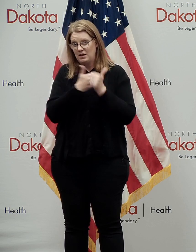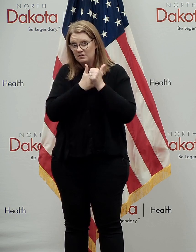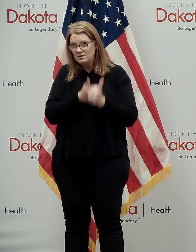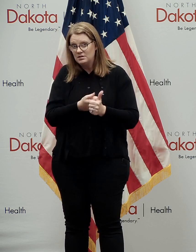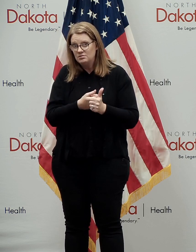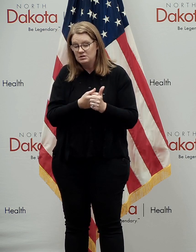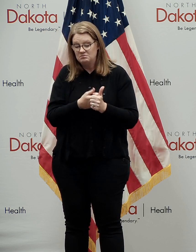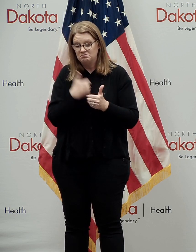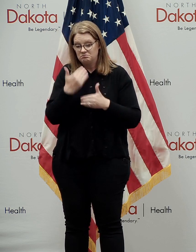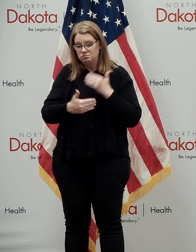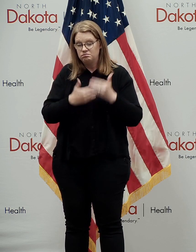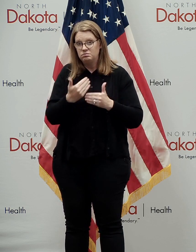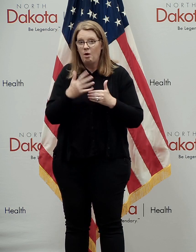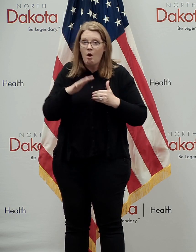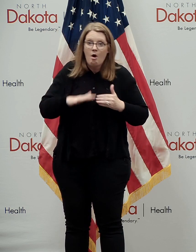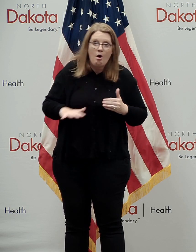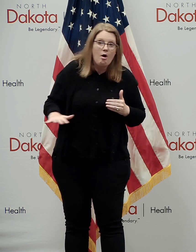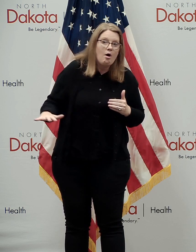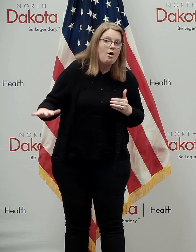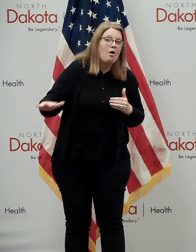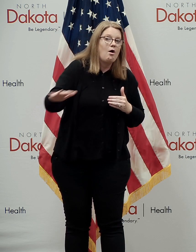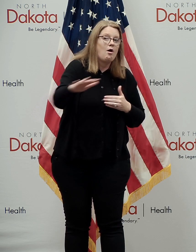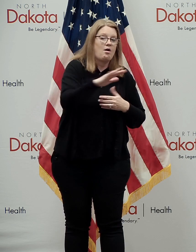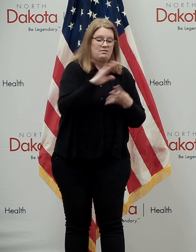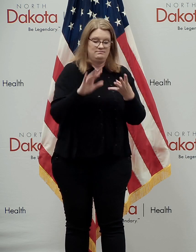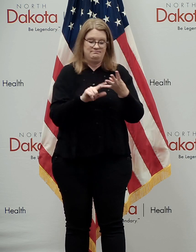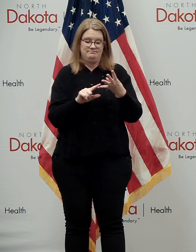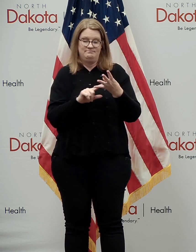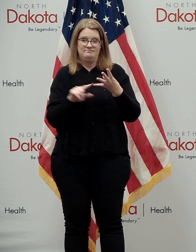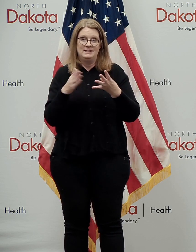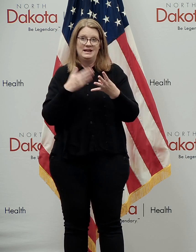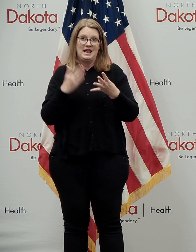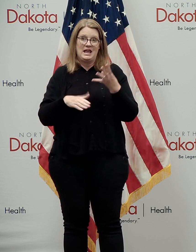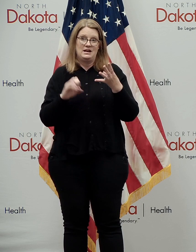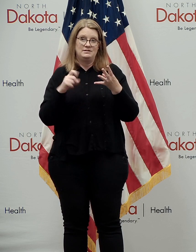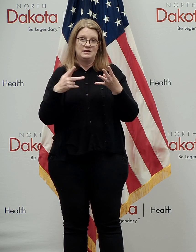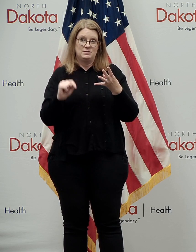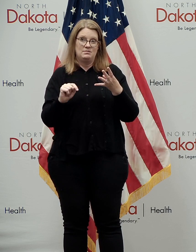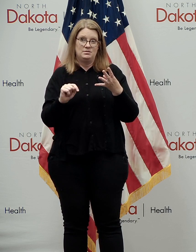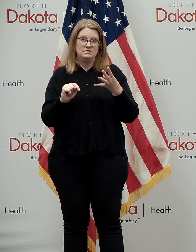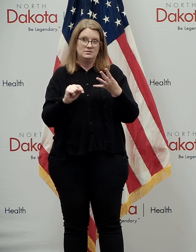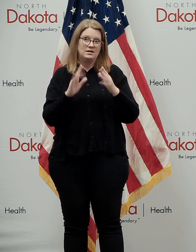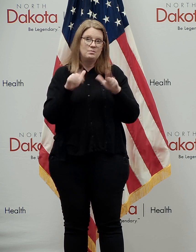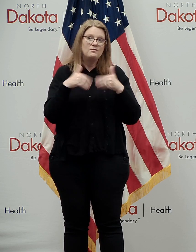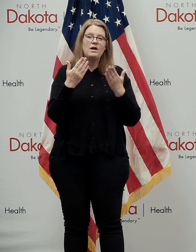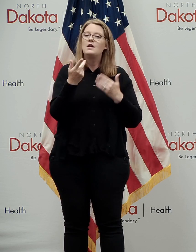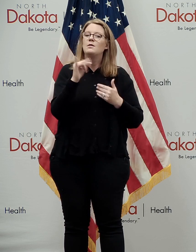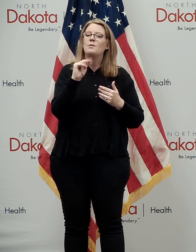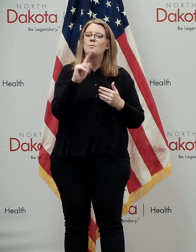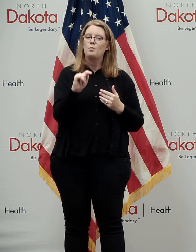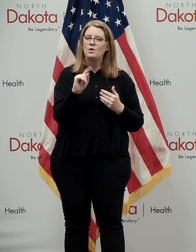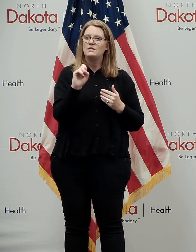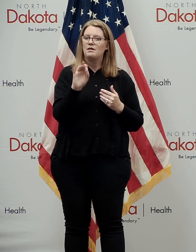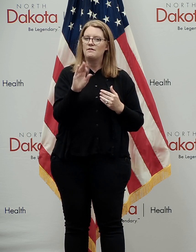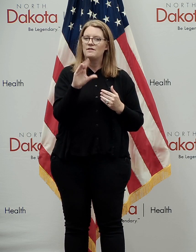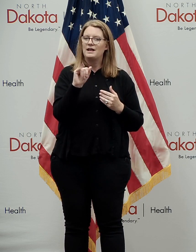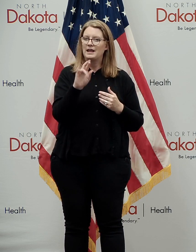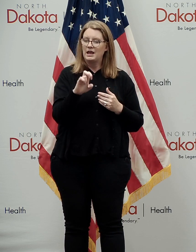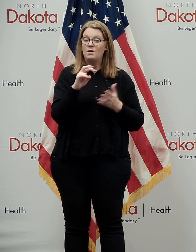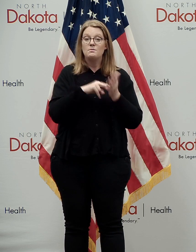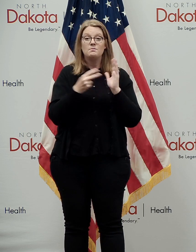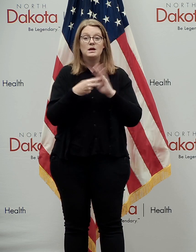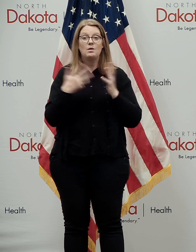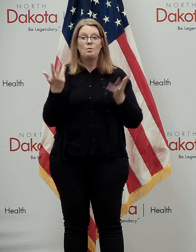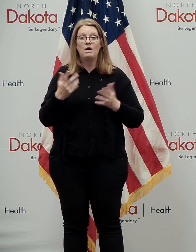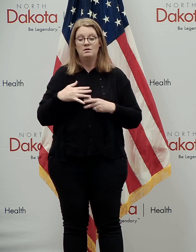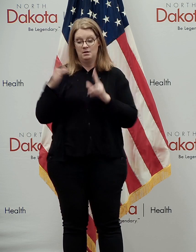all of the skilled nursing facilities by the end of September may have an opportunity to do point-of-care testing. This is where a visitor, family member could come